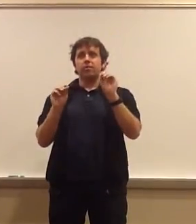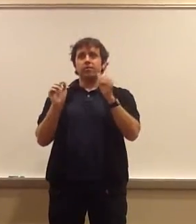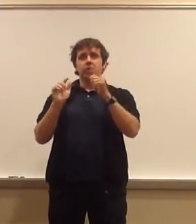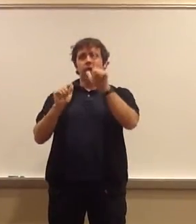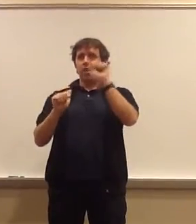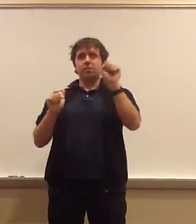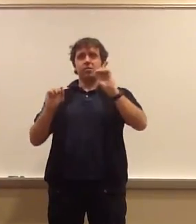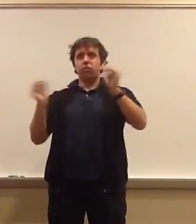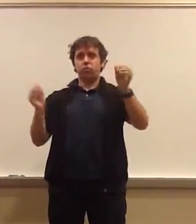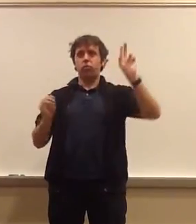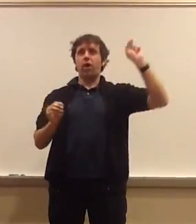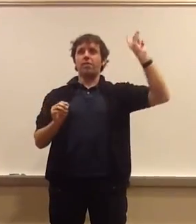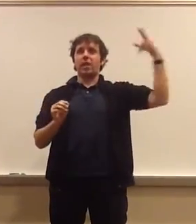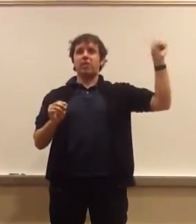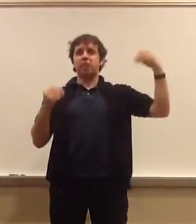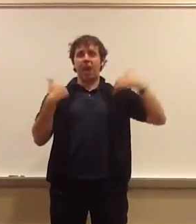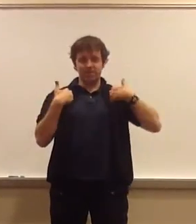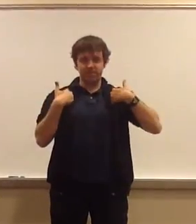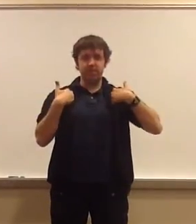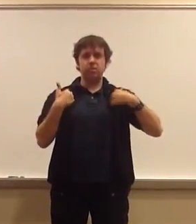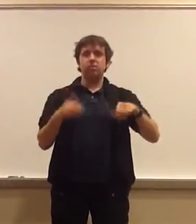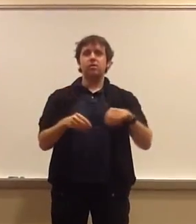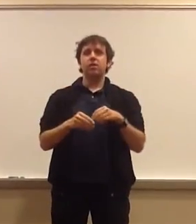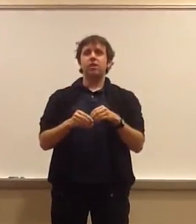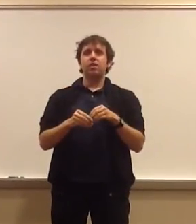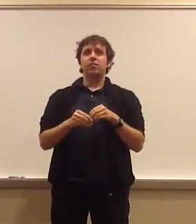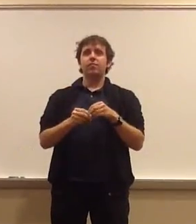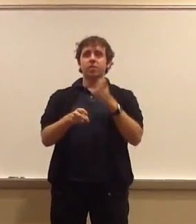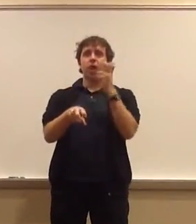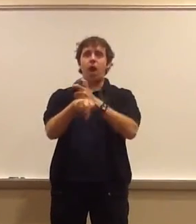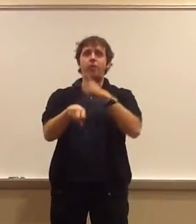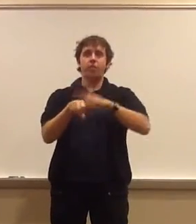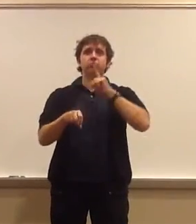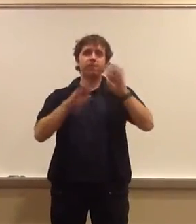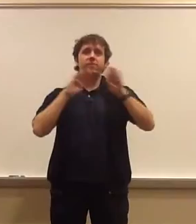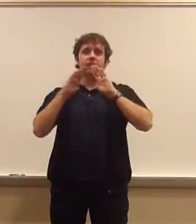who I could work with, but they wanted to have the same interpreter for me.